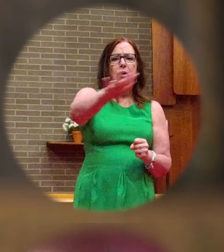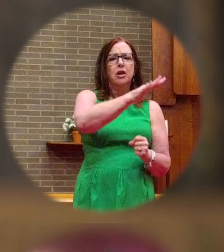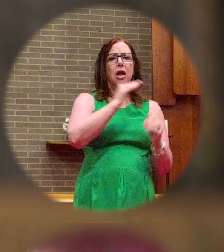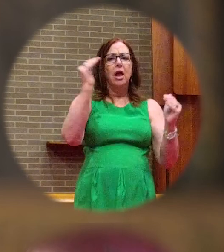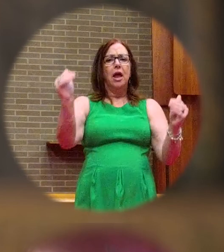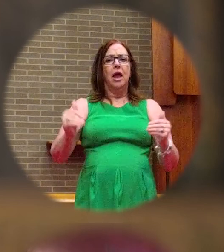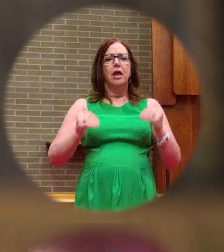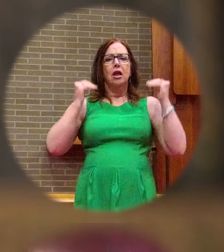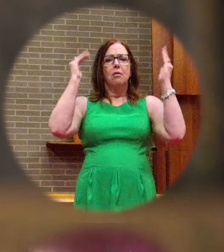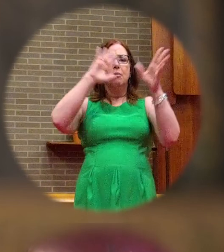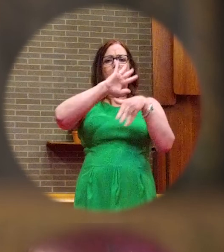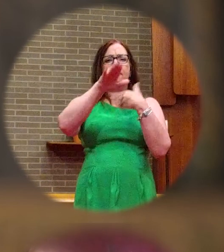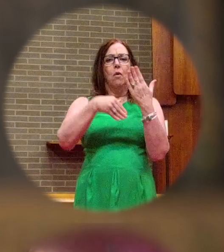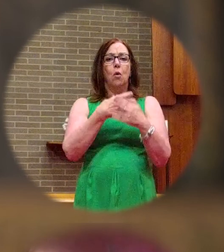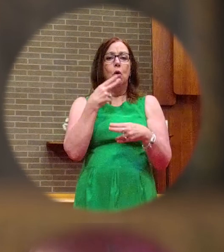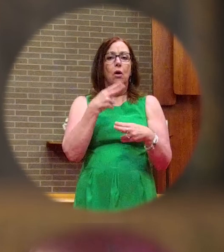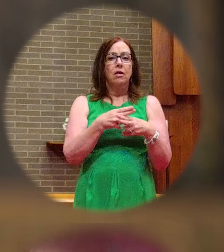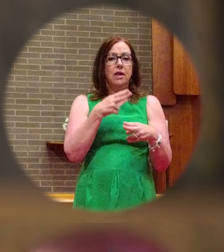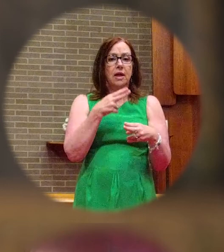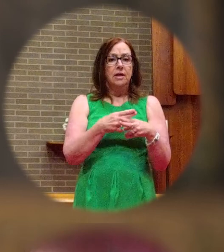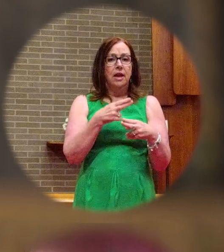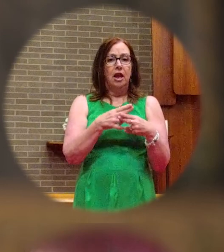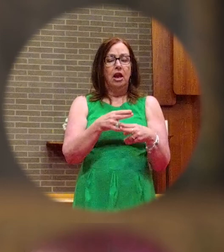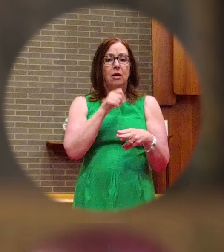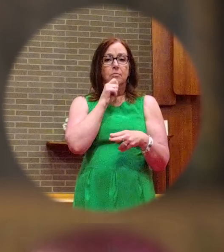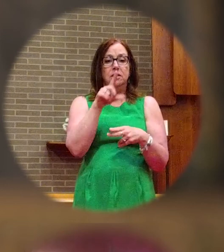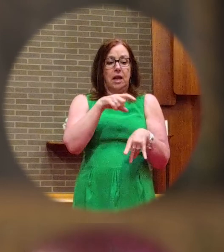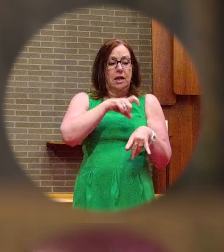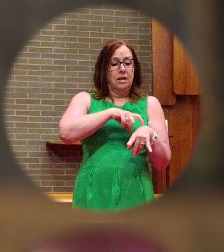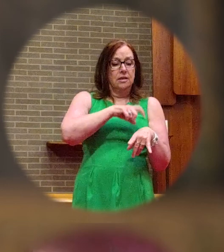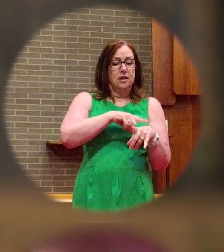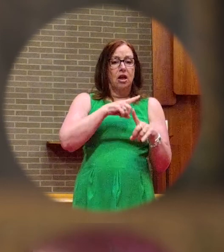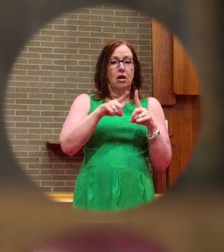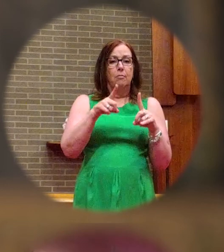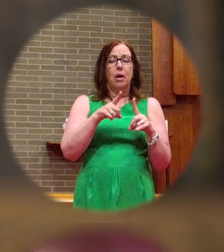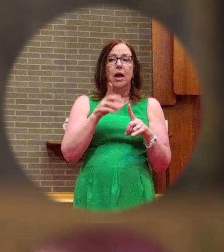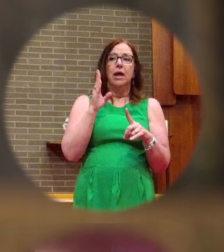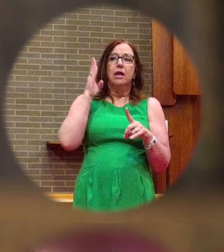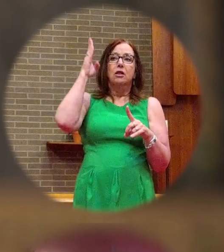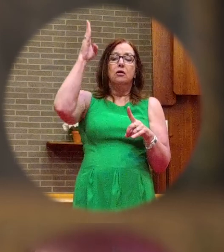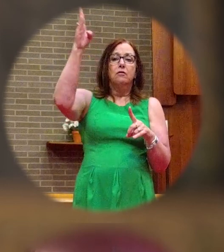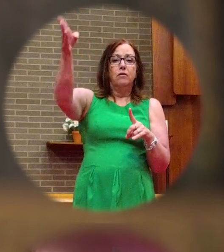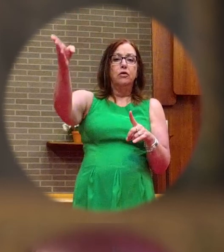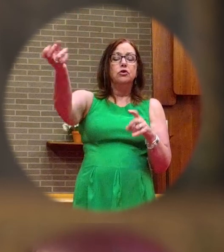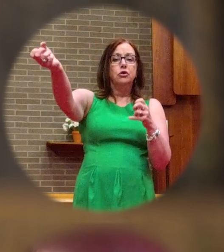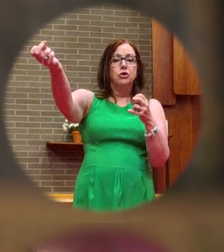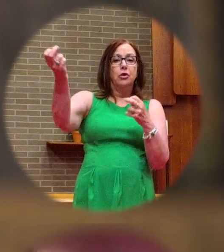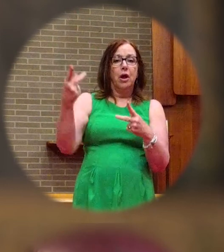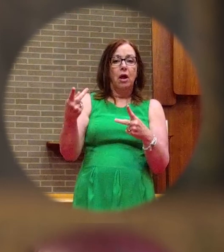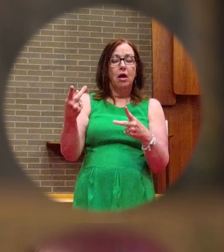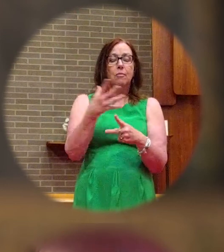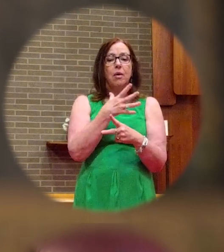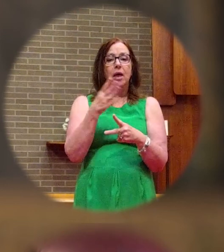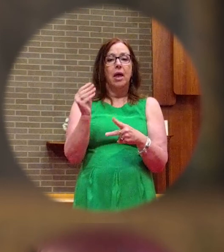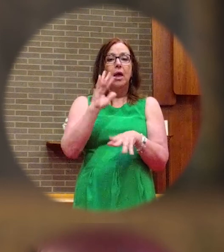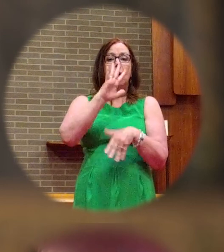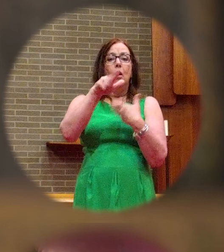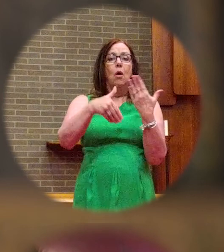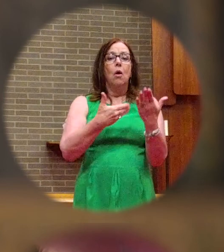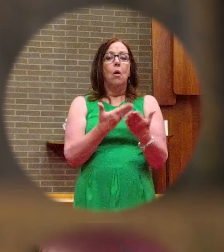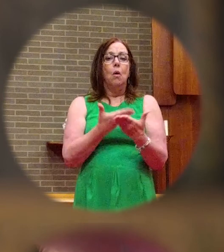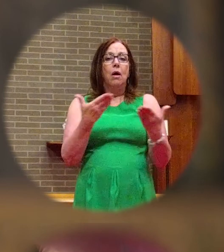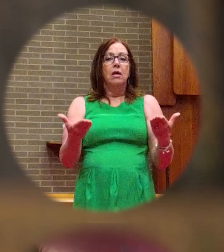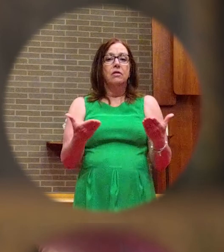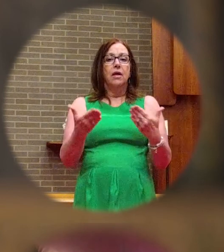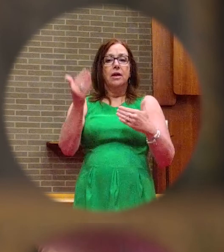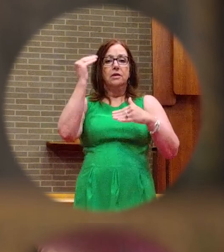over every name that is named, not only in this age, but also in the one to come. And he put